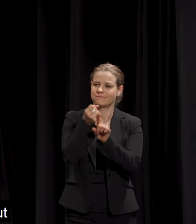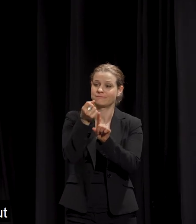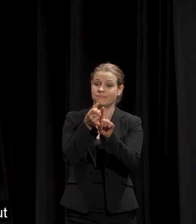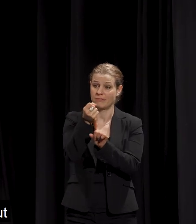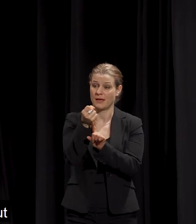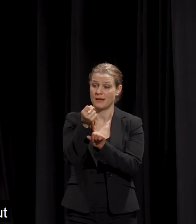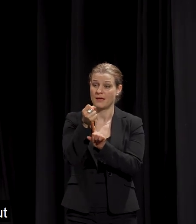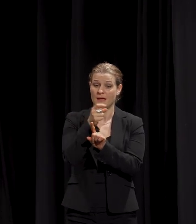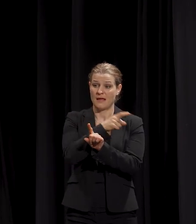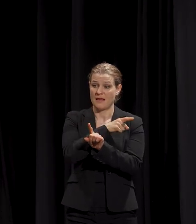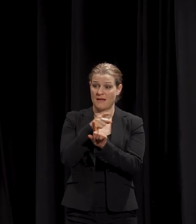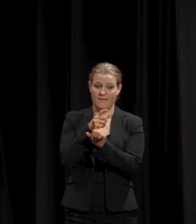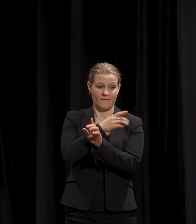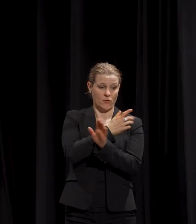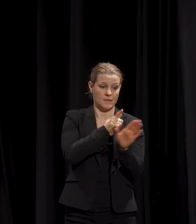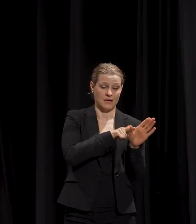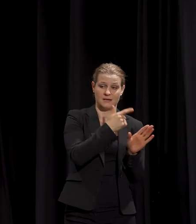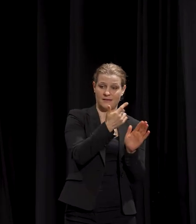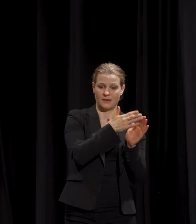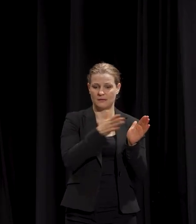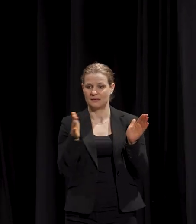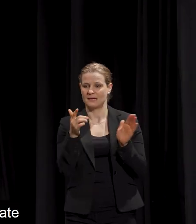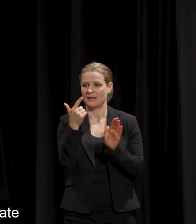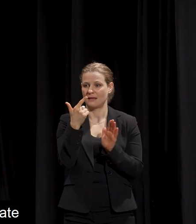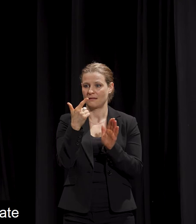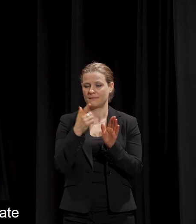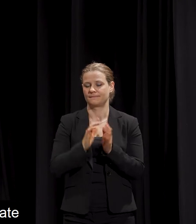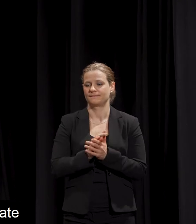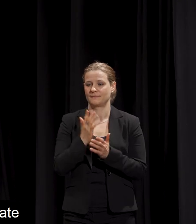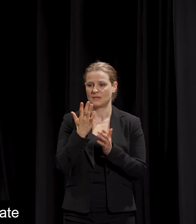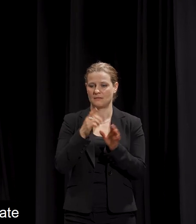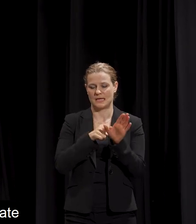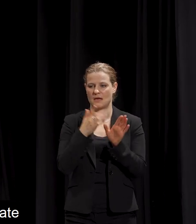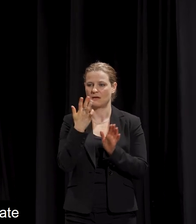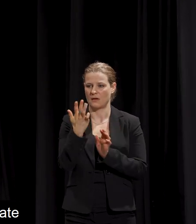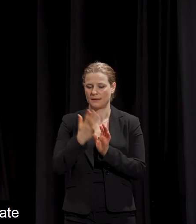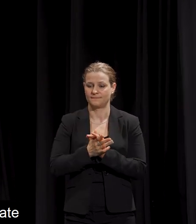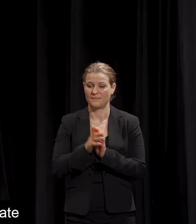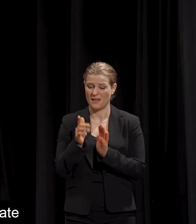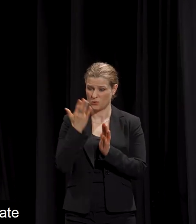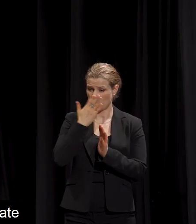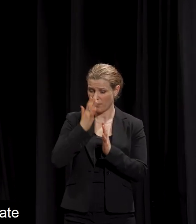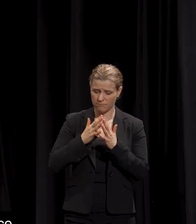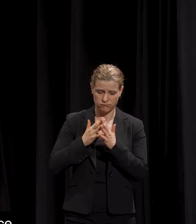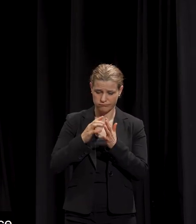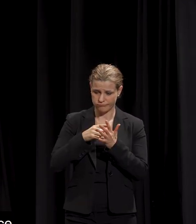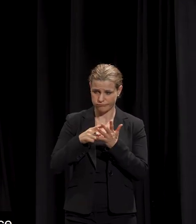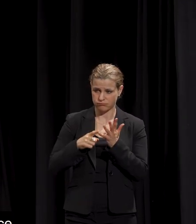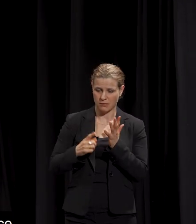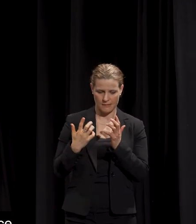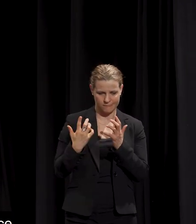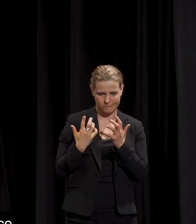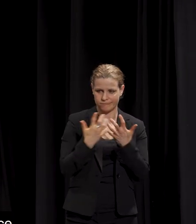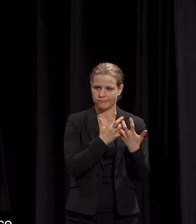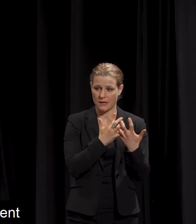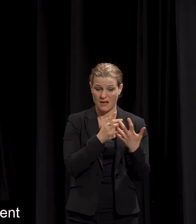time in the middle year subschool. They consistently demonstrate our college values and have met all challenges